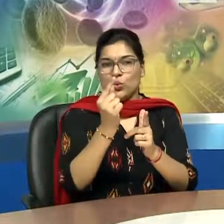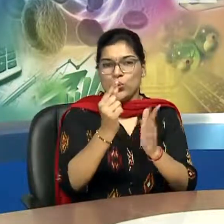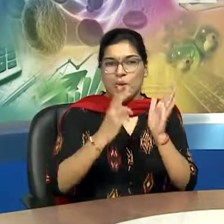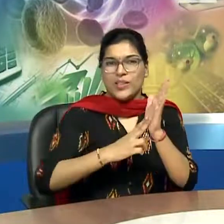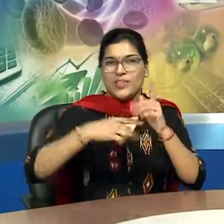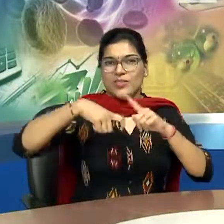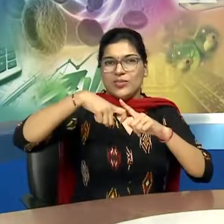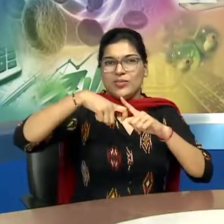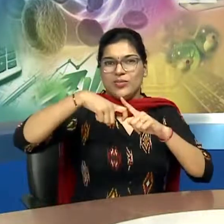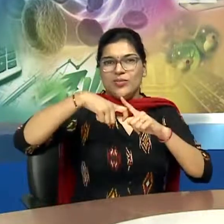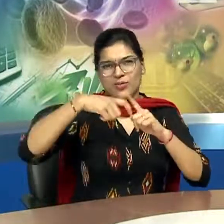washroom.